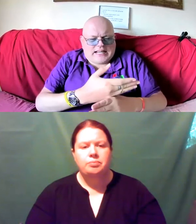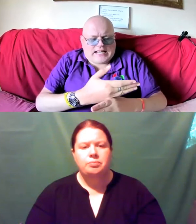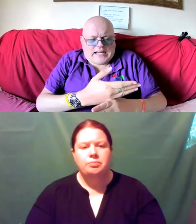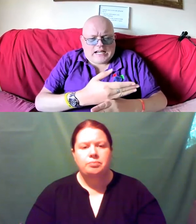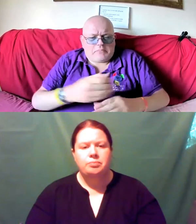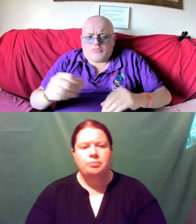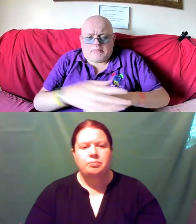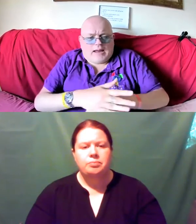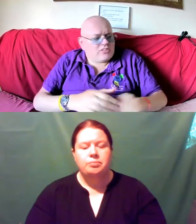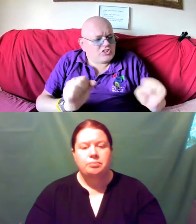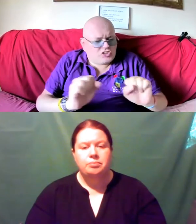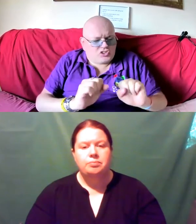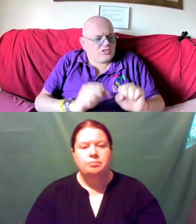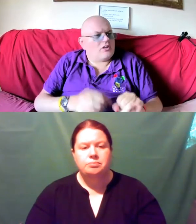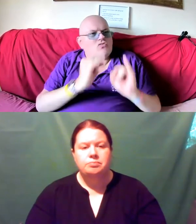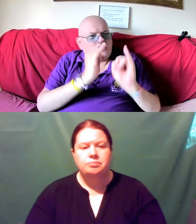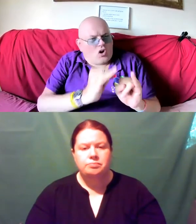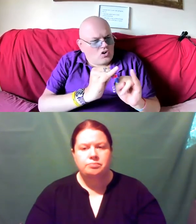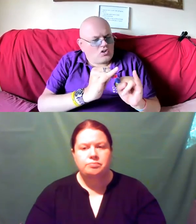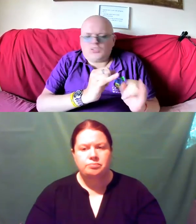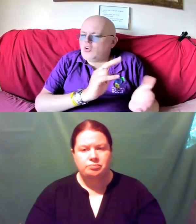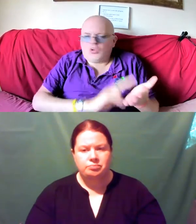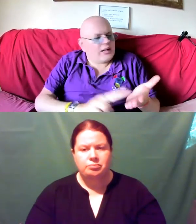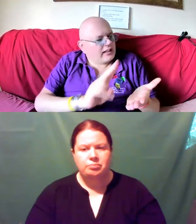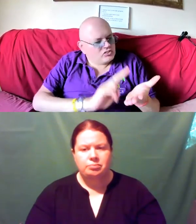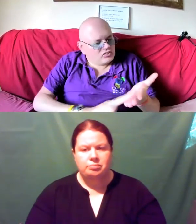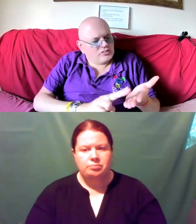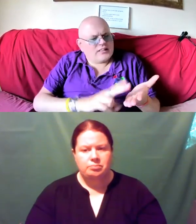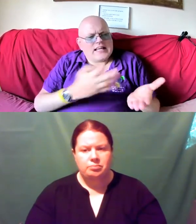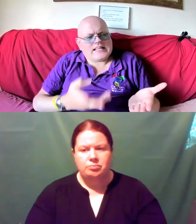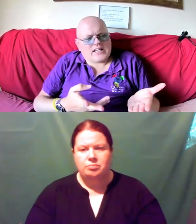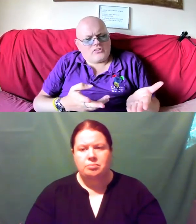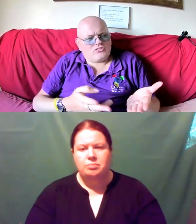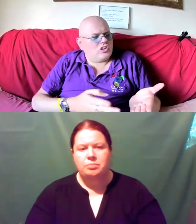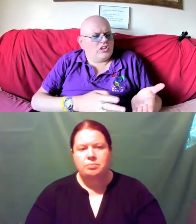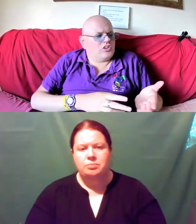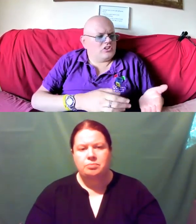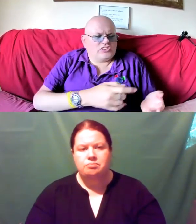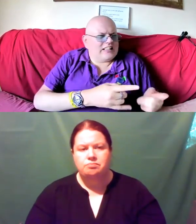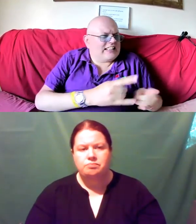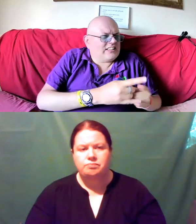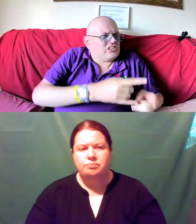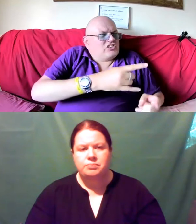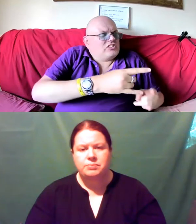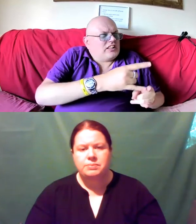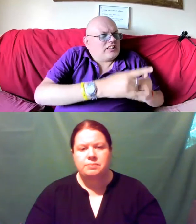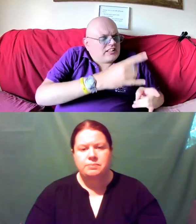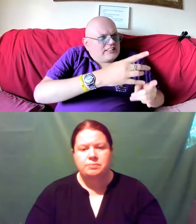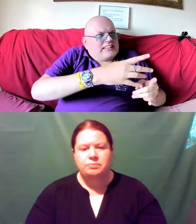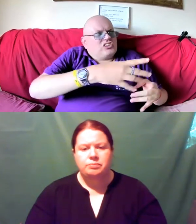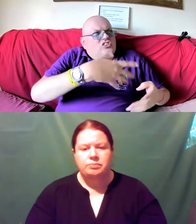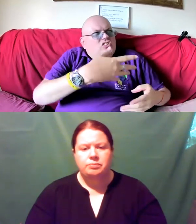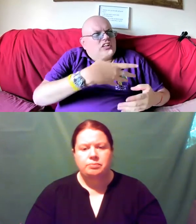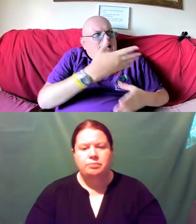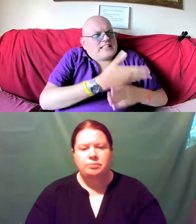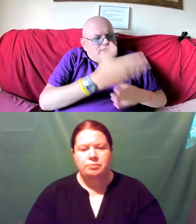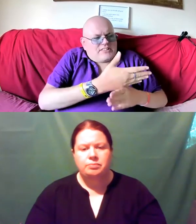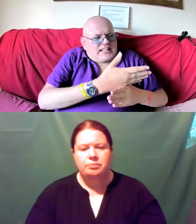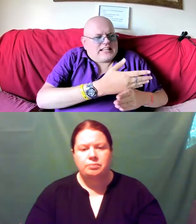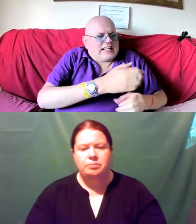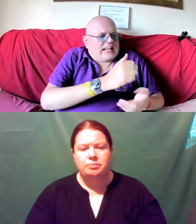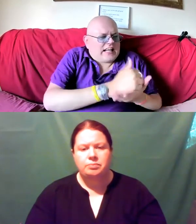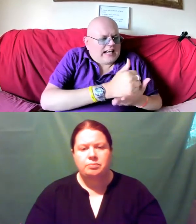man and one woman is unnatural. But it's not, so therefore it's not just about homosexuality, but you wouldn't think that from the way it was spoken